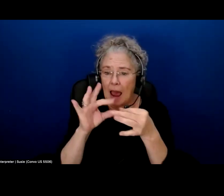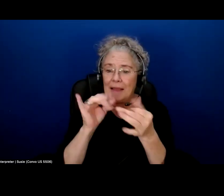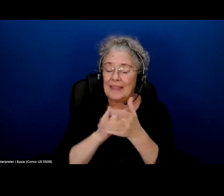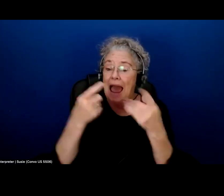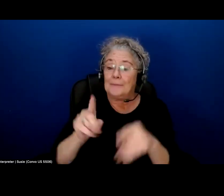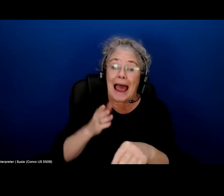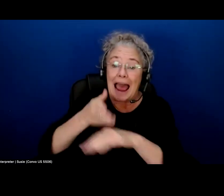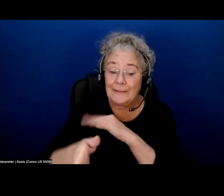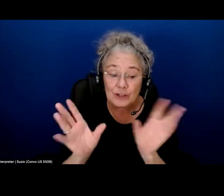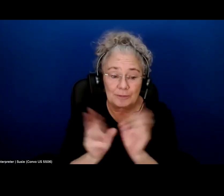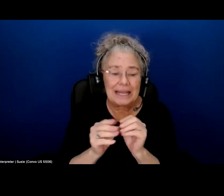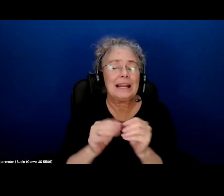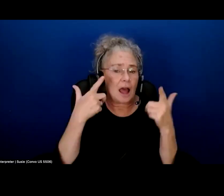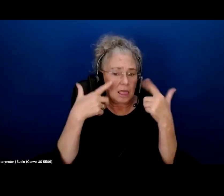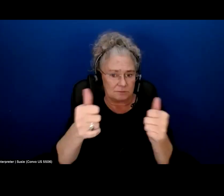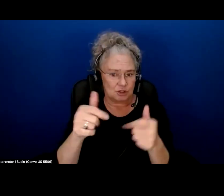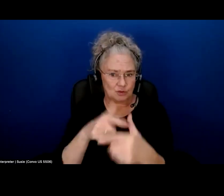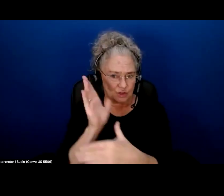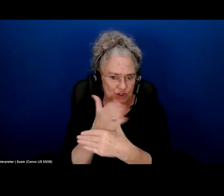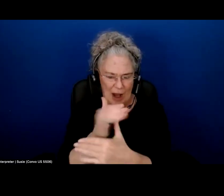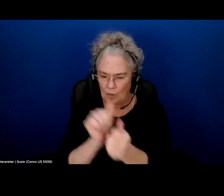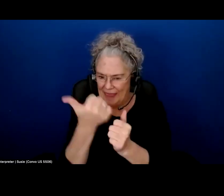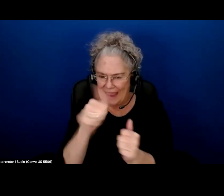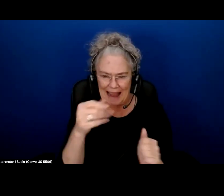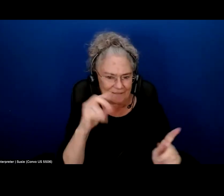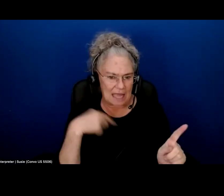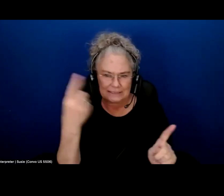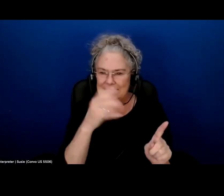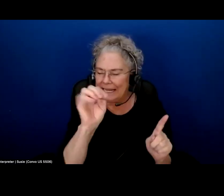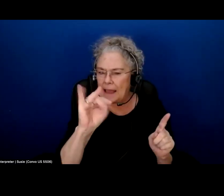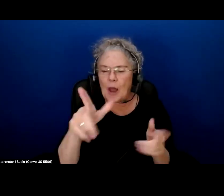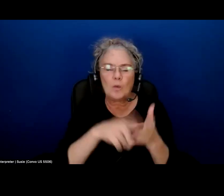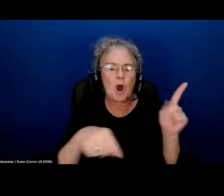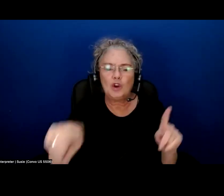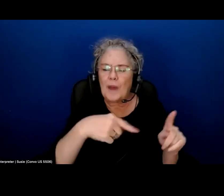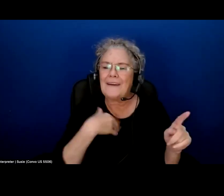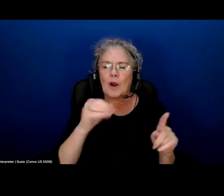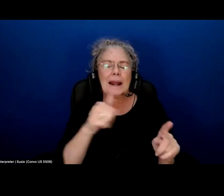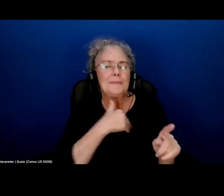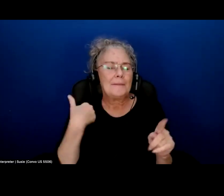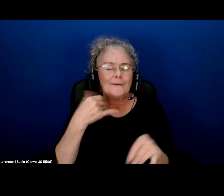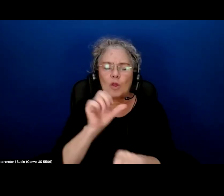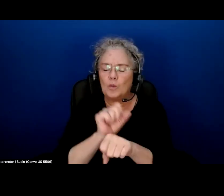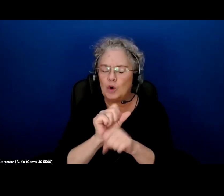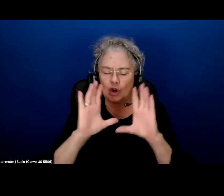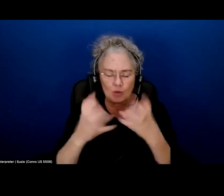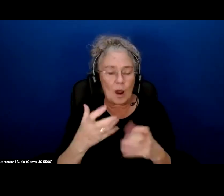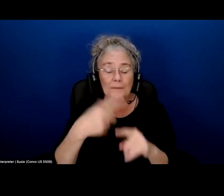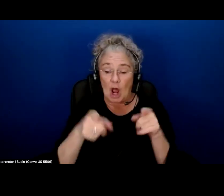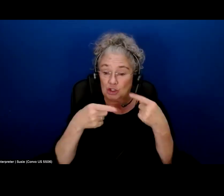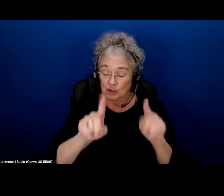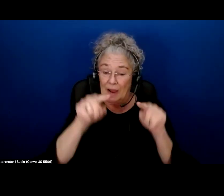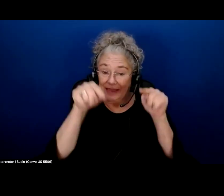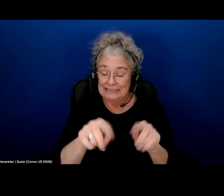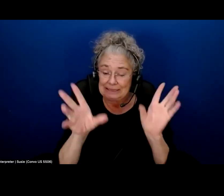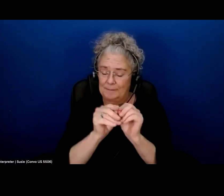after meetings. Feel free to share that with any of us, any of our emails that you have, or any member of the work group. But during these meetings,